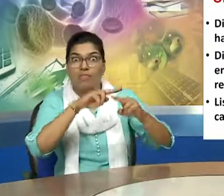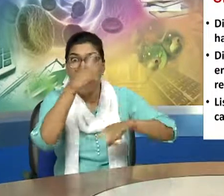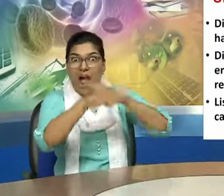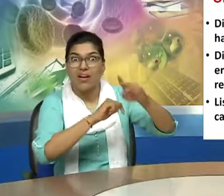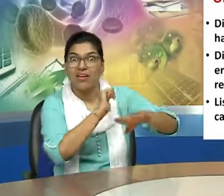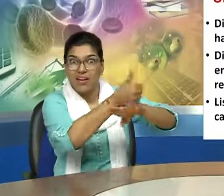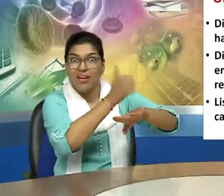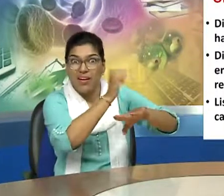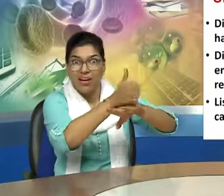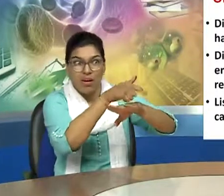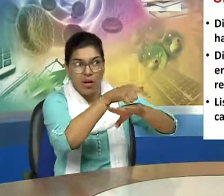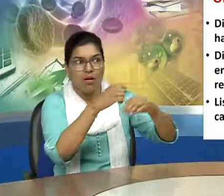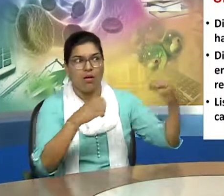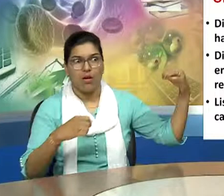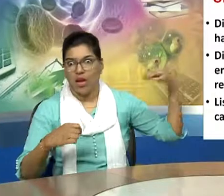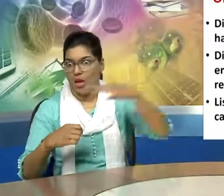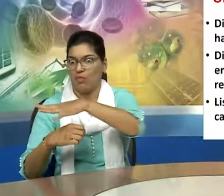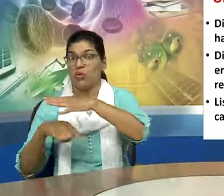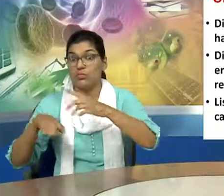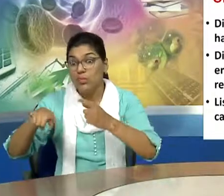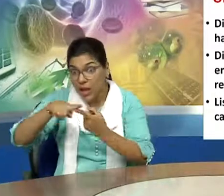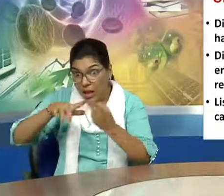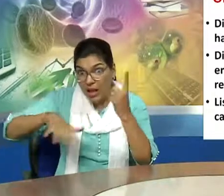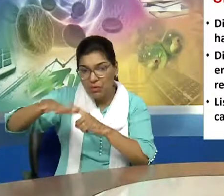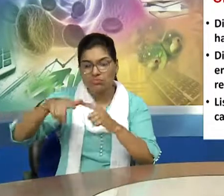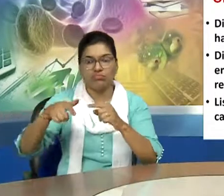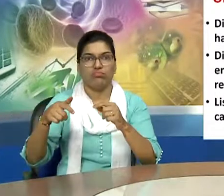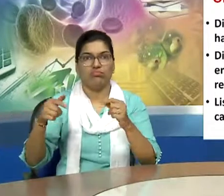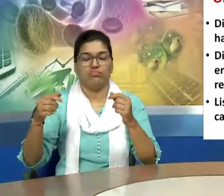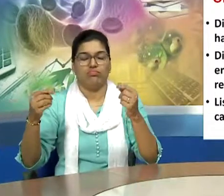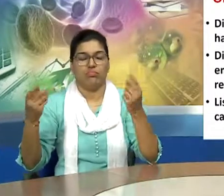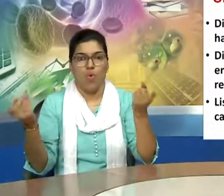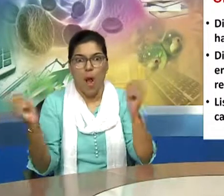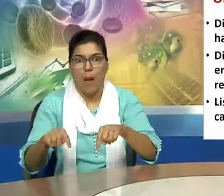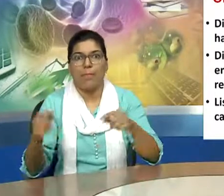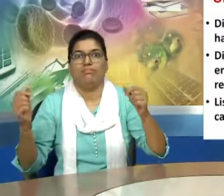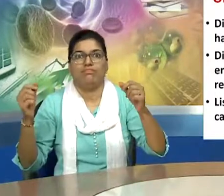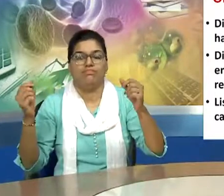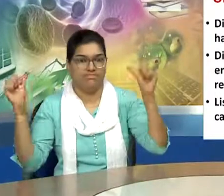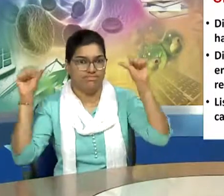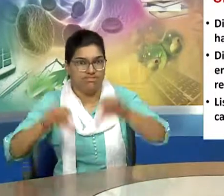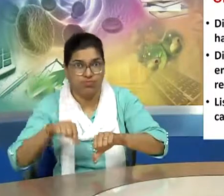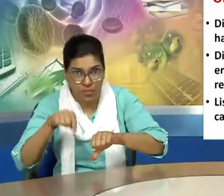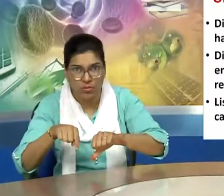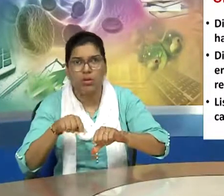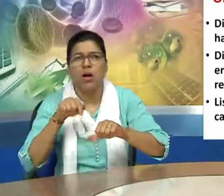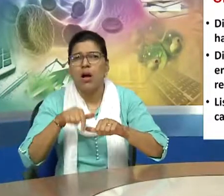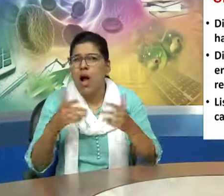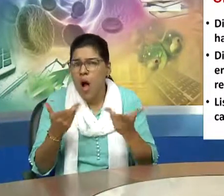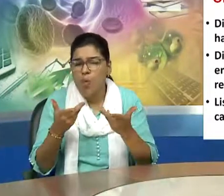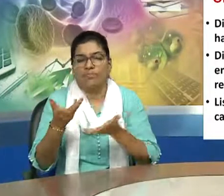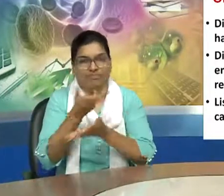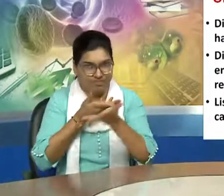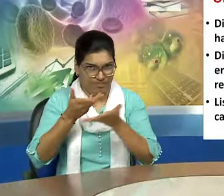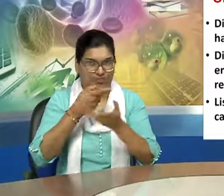are living. For example, different organisms or wastes